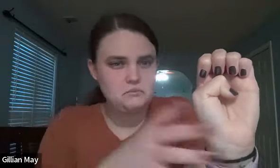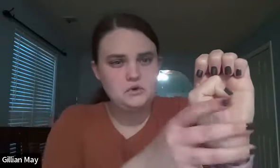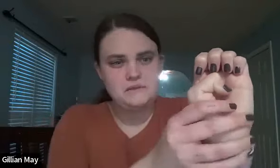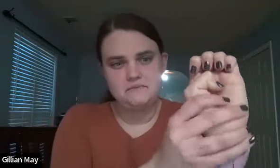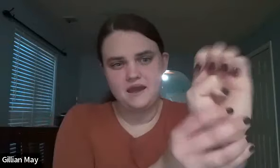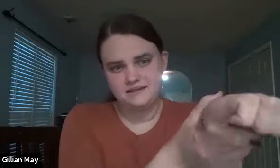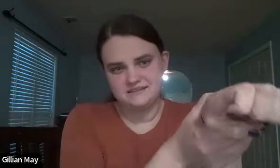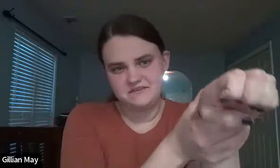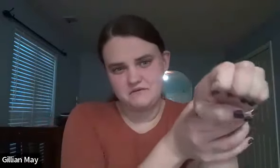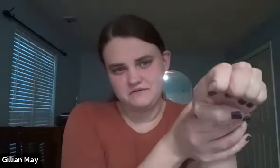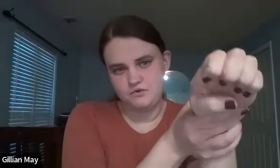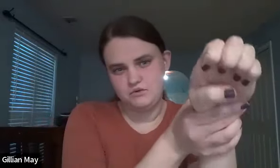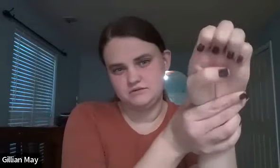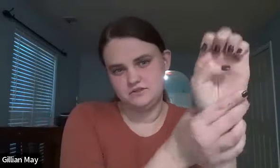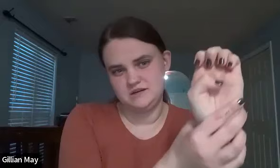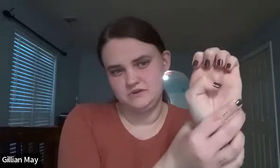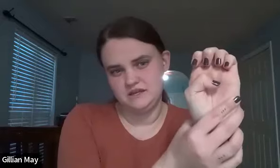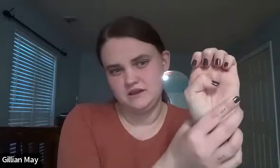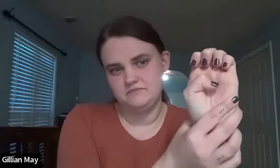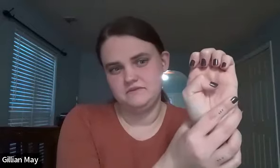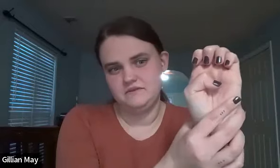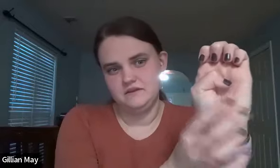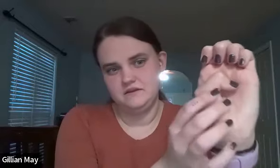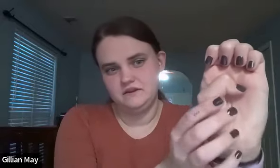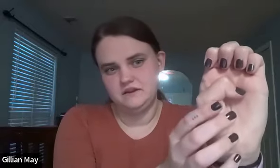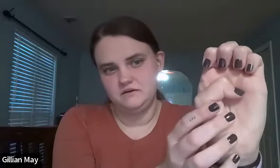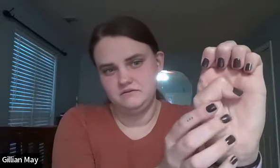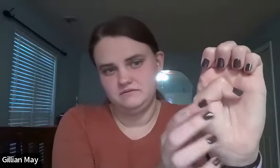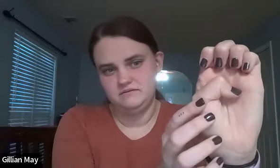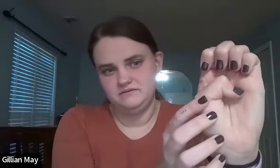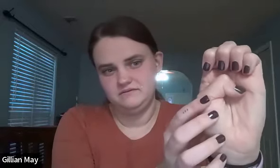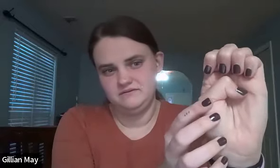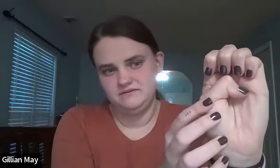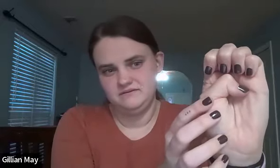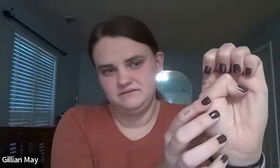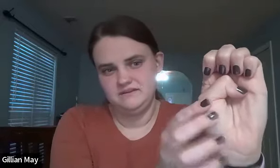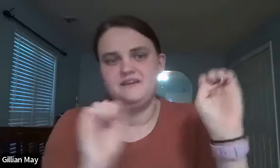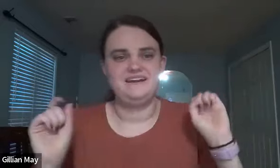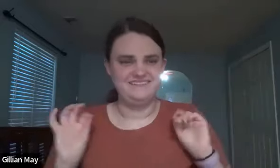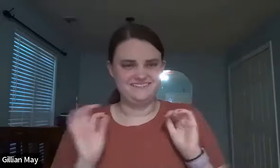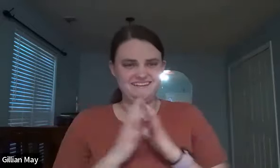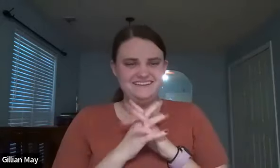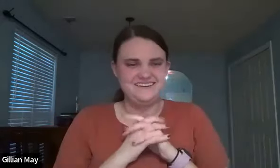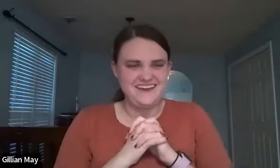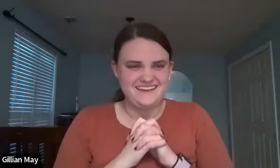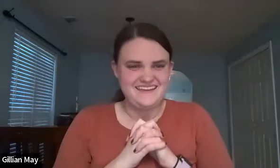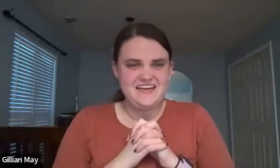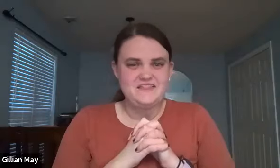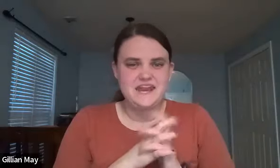Pull it back instead of having it forward. Try to bring it up. There you go. All right, good. Okay. The next